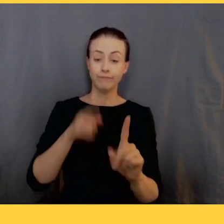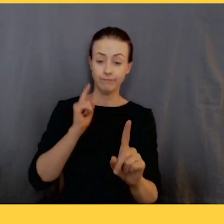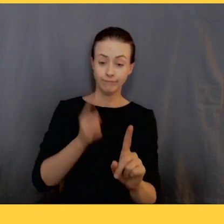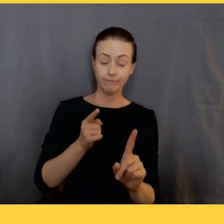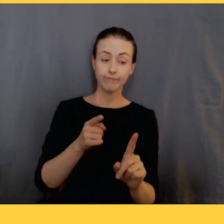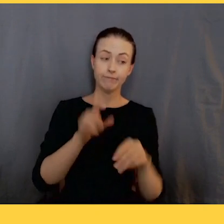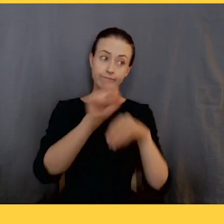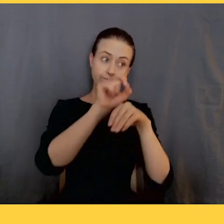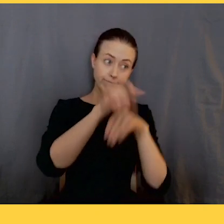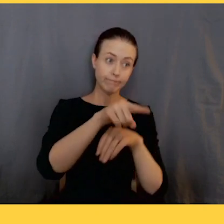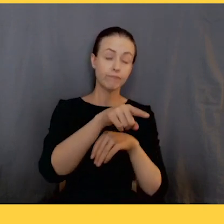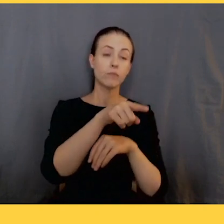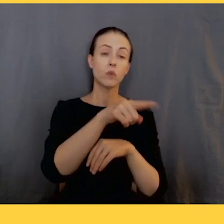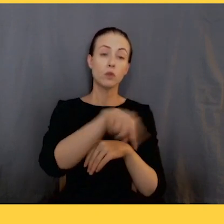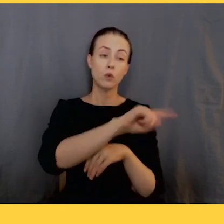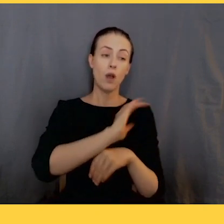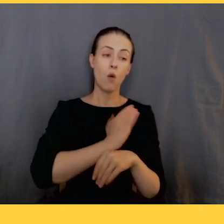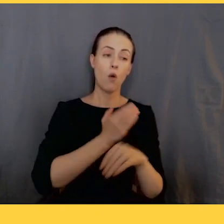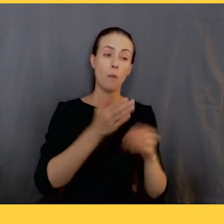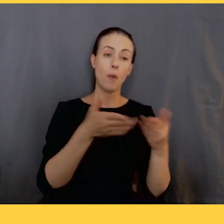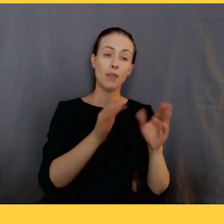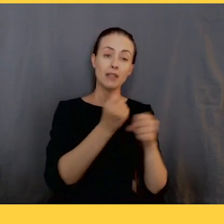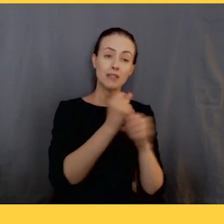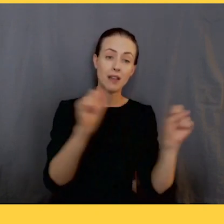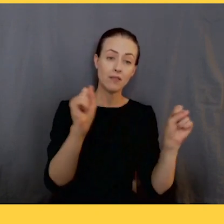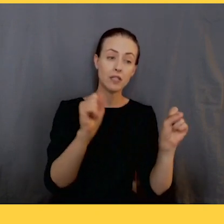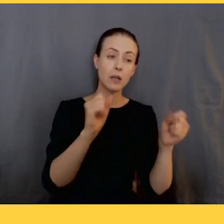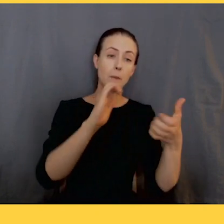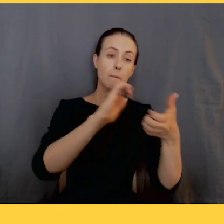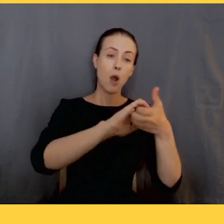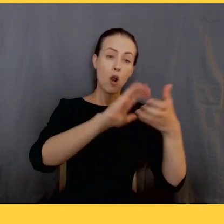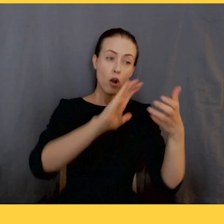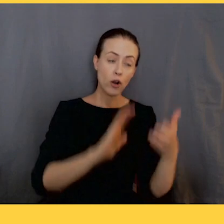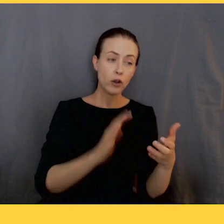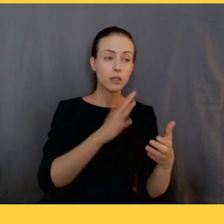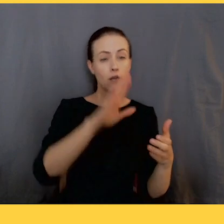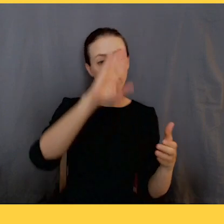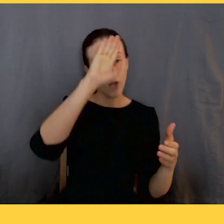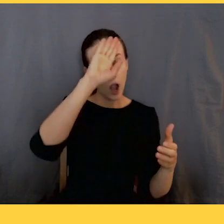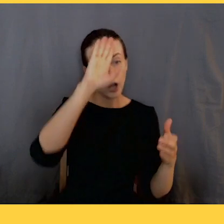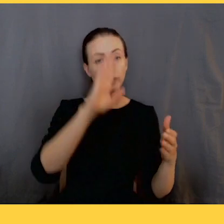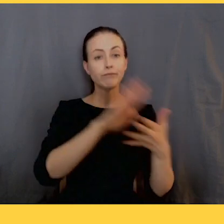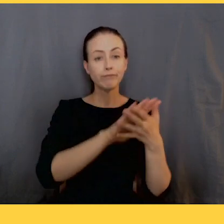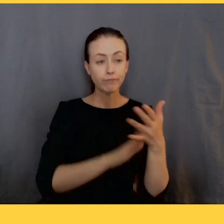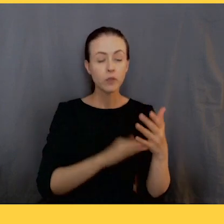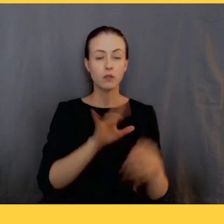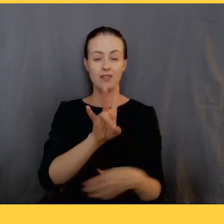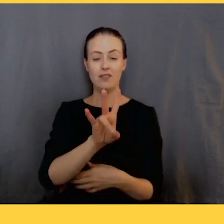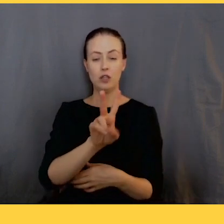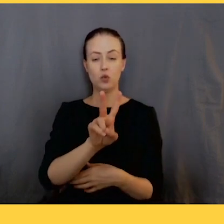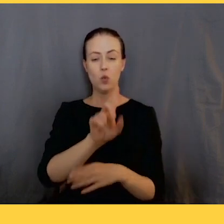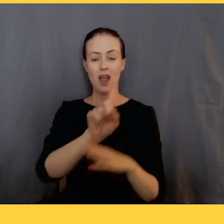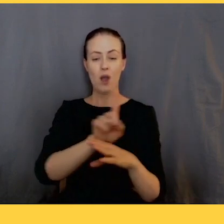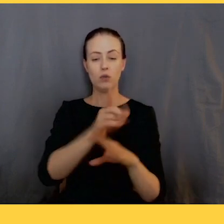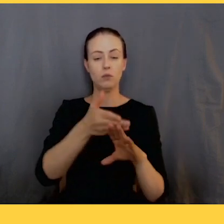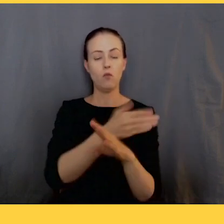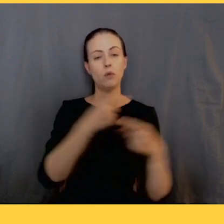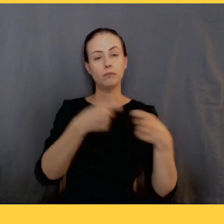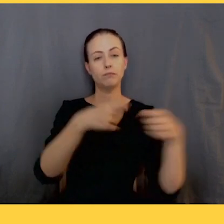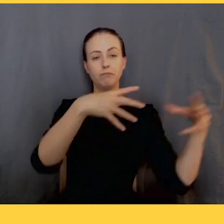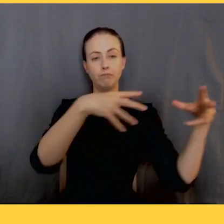priority notification to first responder, public safety partners, and local governments 72 hours before a